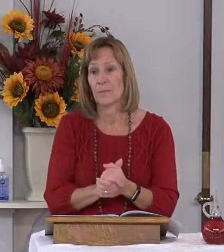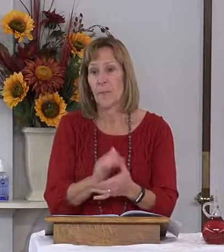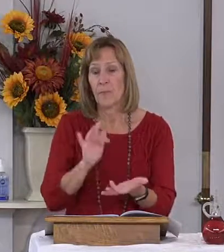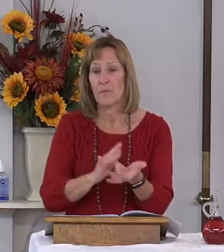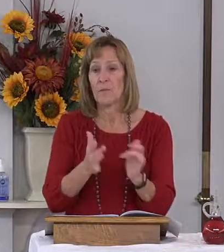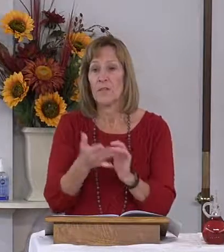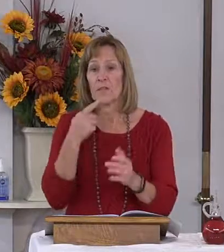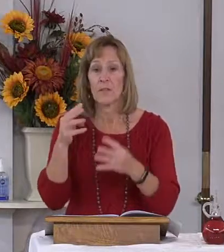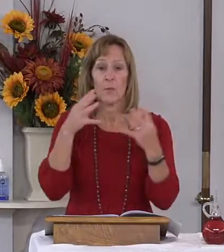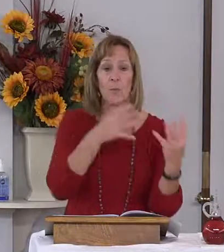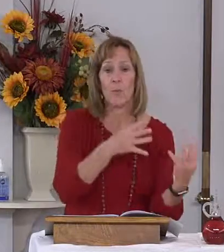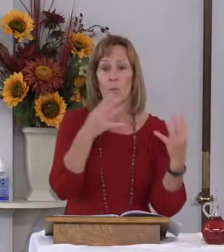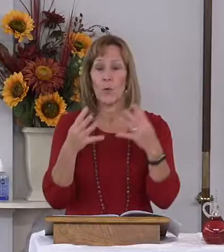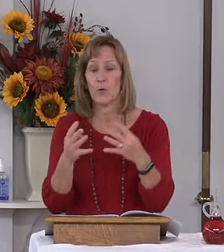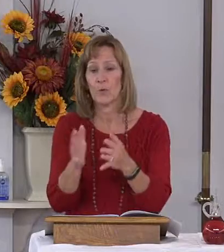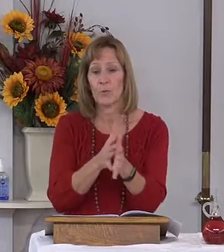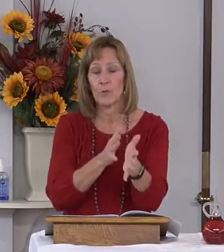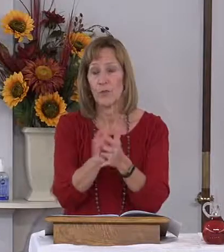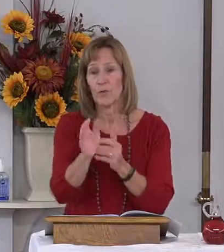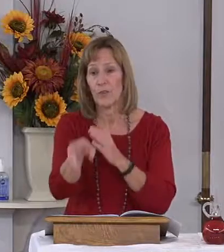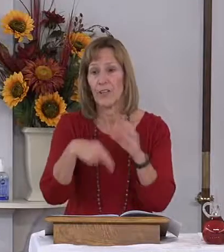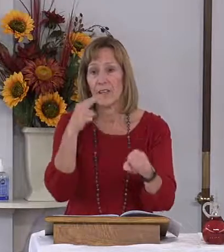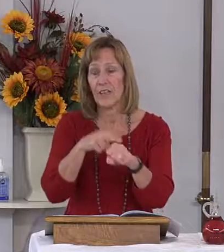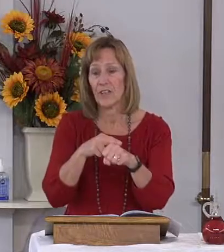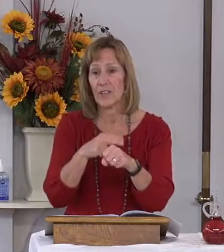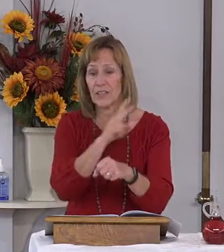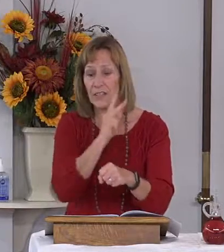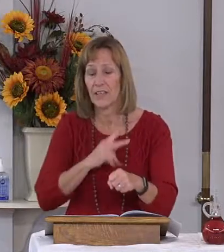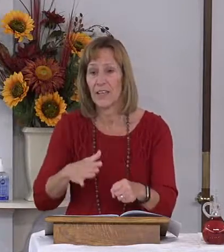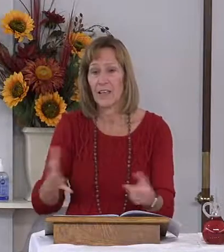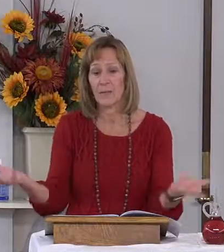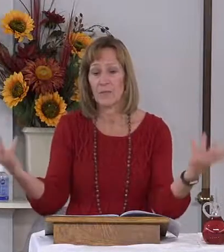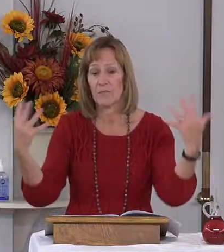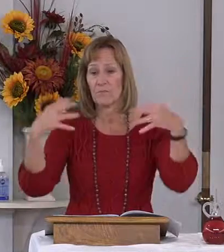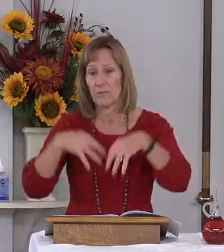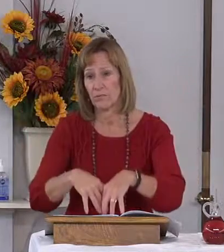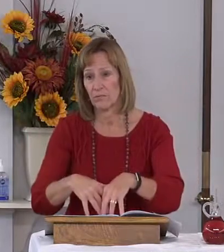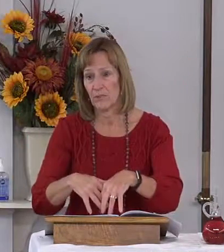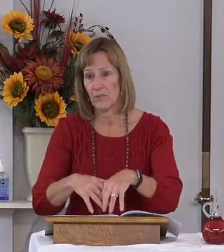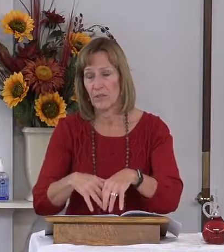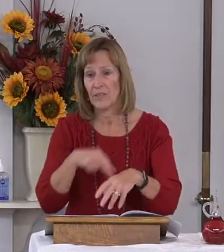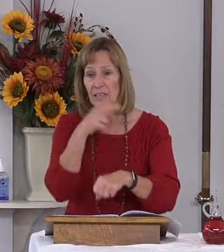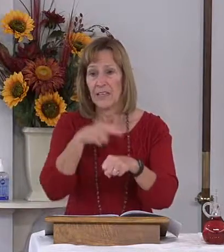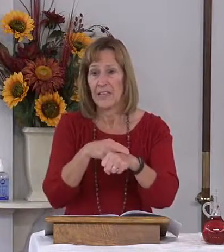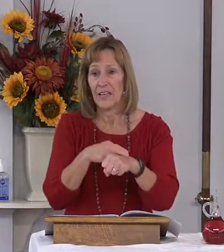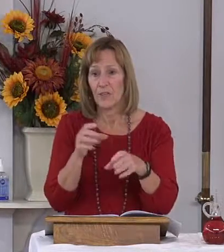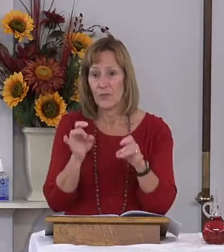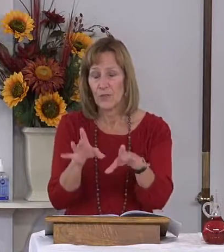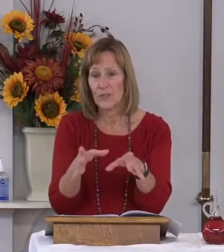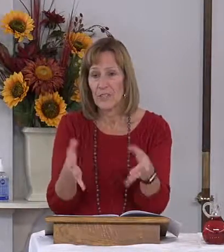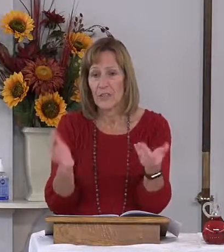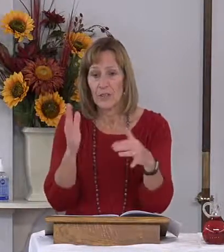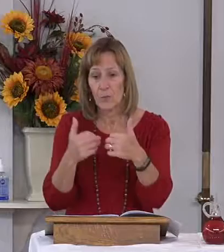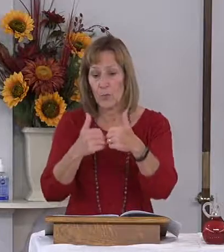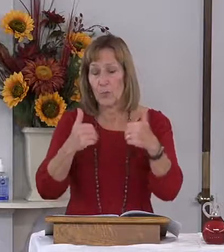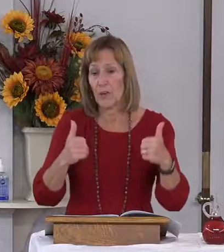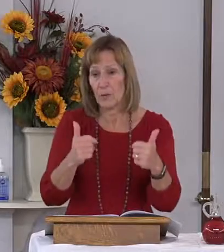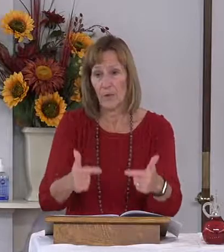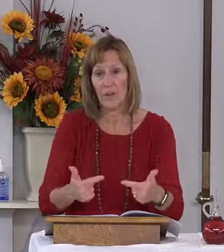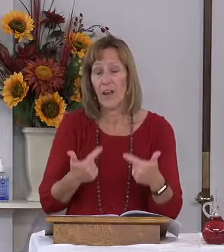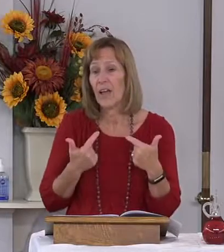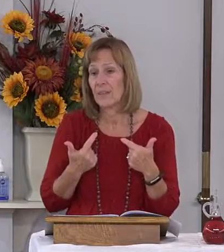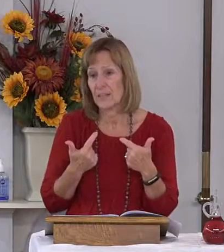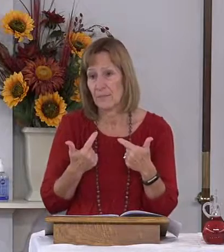says that wars will destroy nations and pull down kingdoms. Natural disasters will break apart